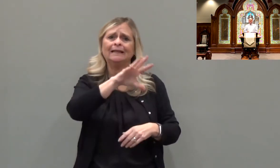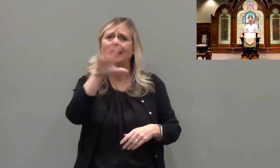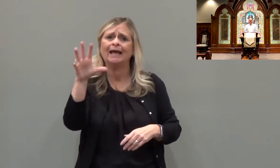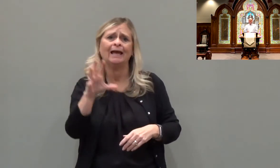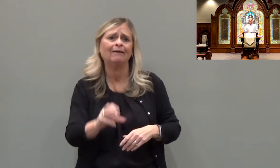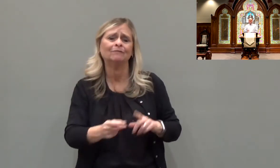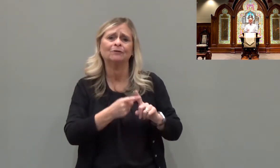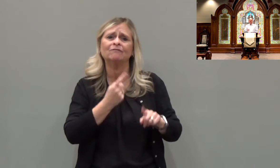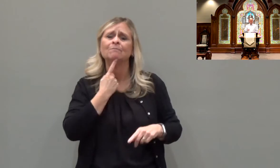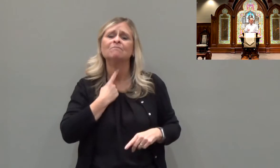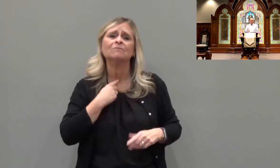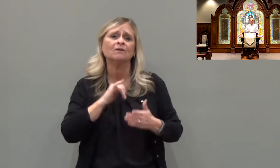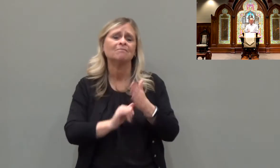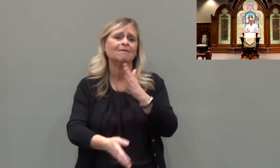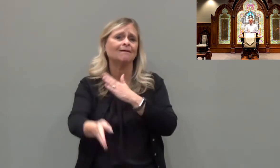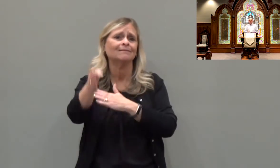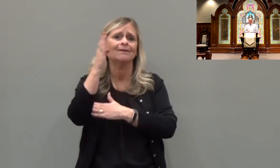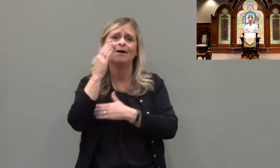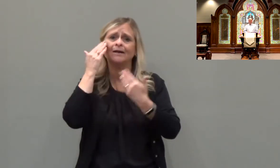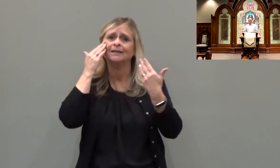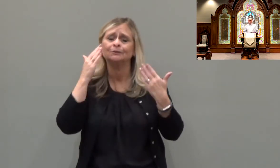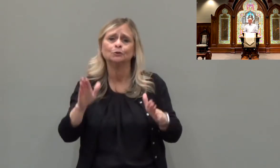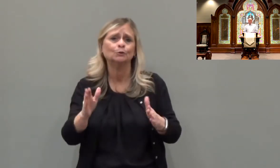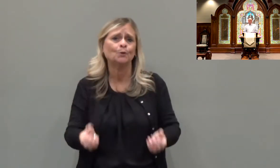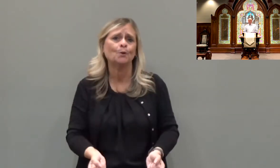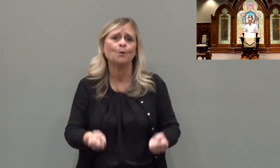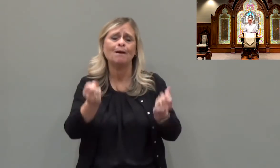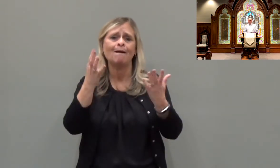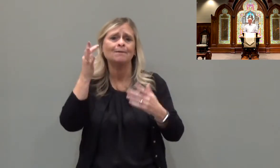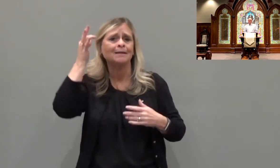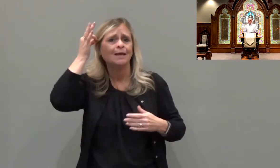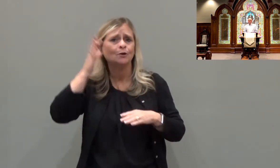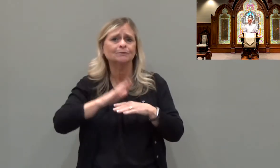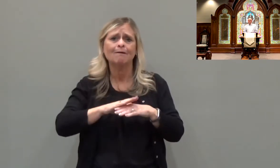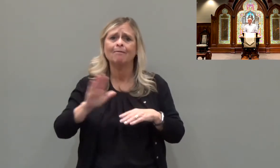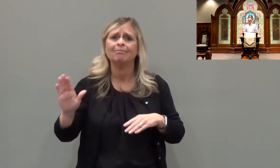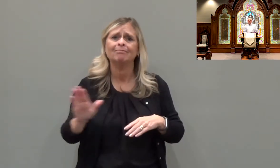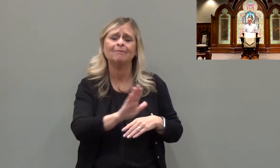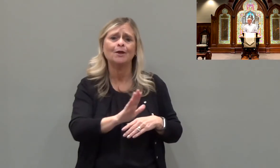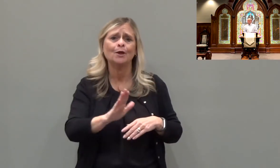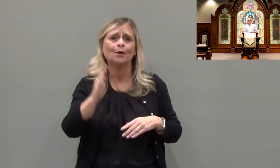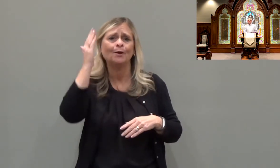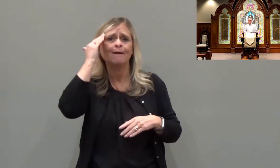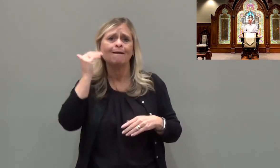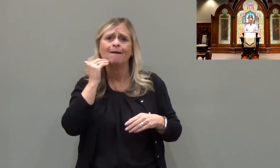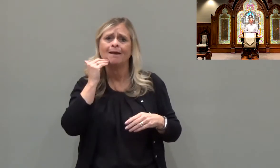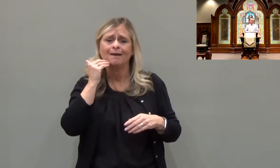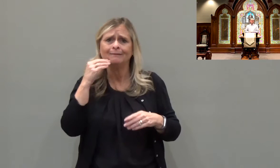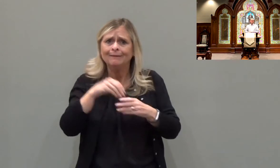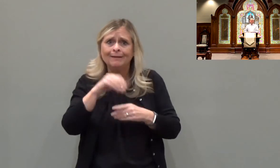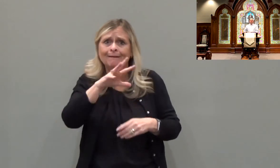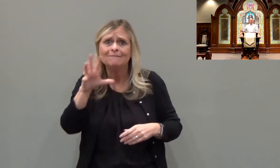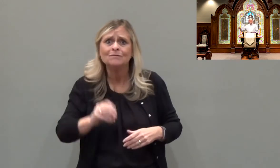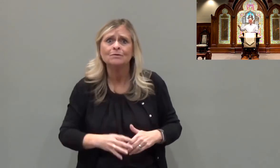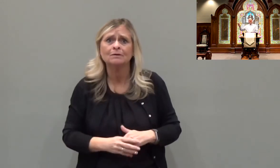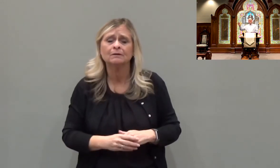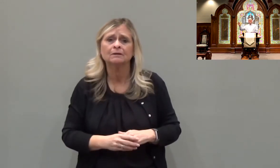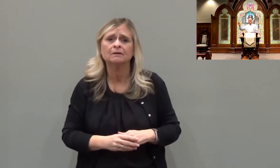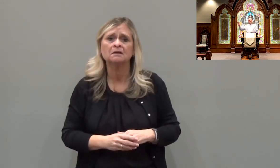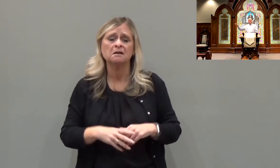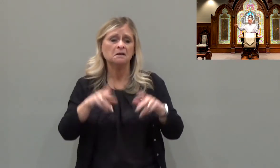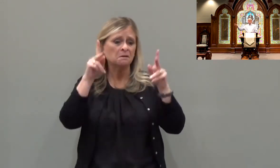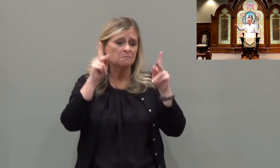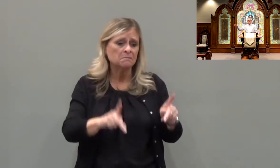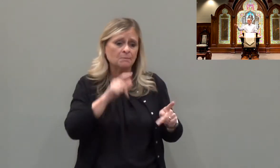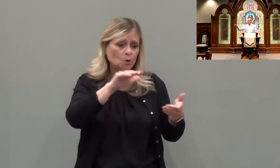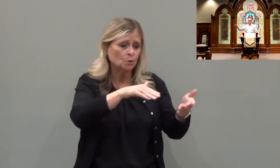thirst that God does not know the number of hairs on their head. There is no person who dies